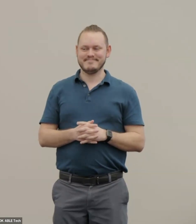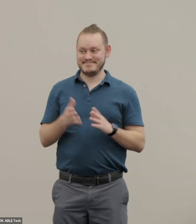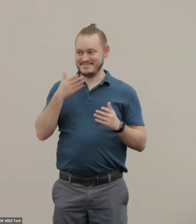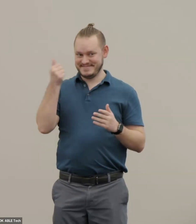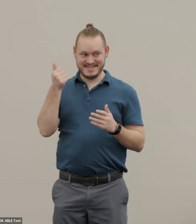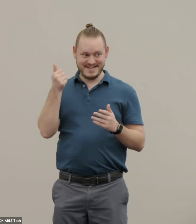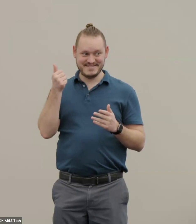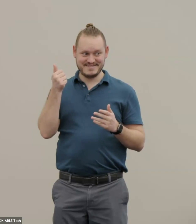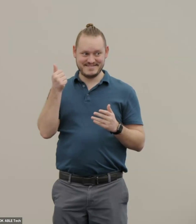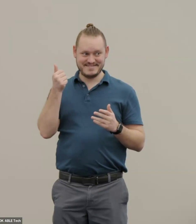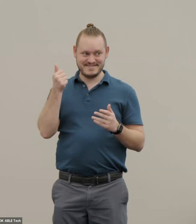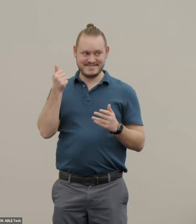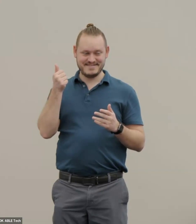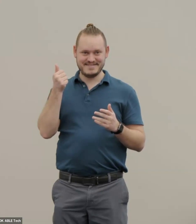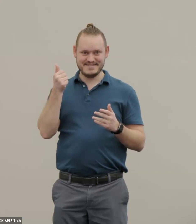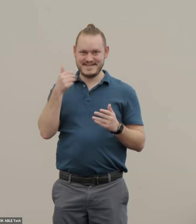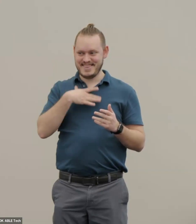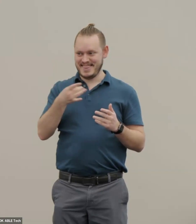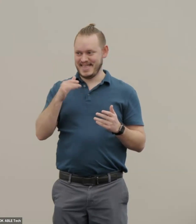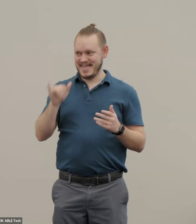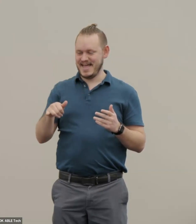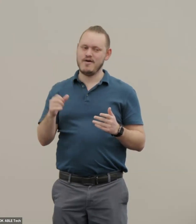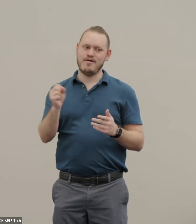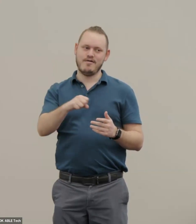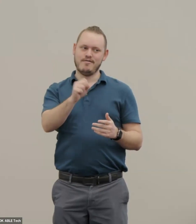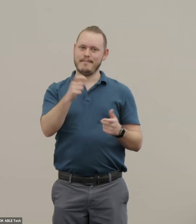How's that? You guys like that?